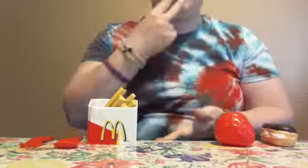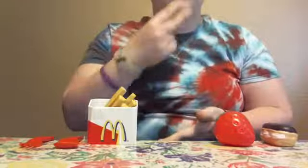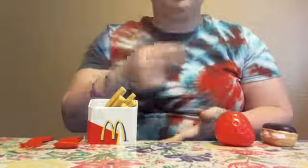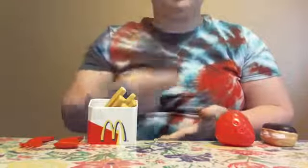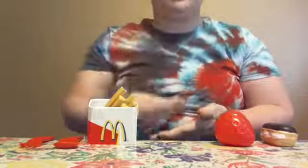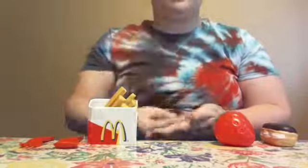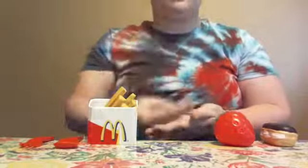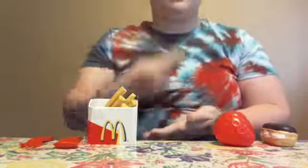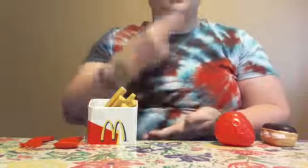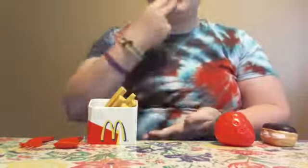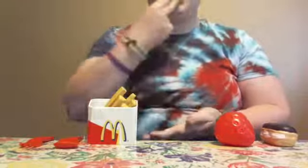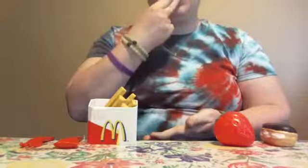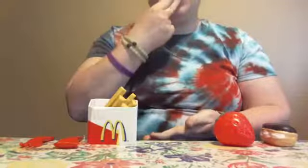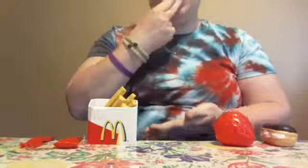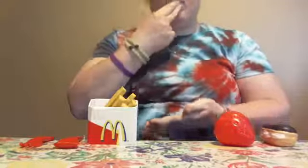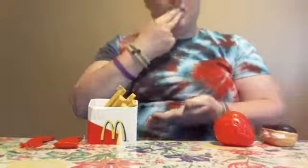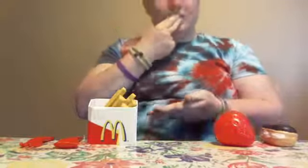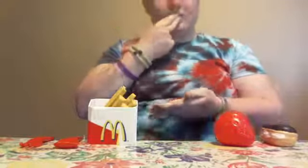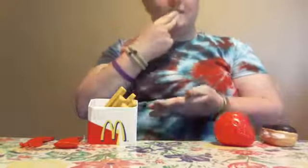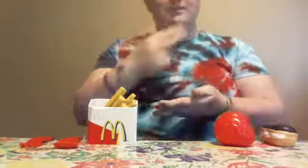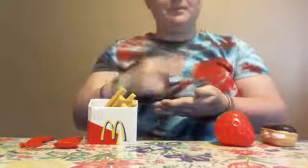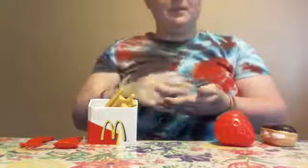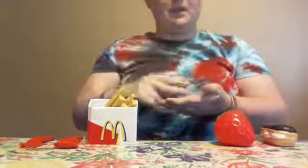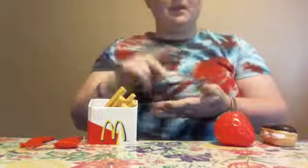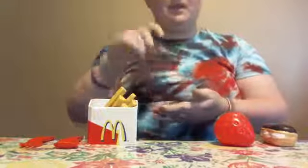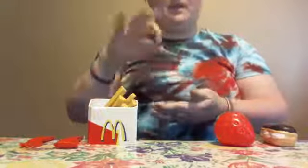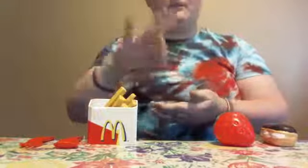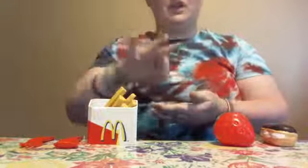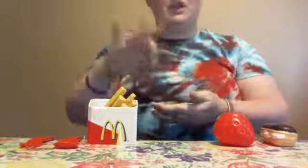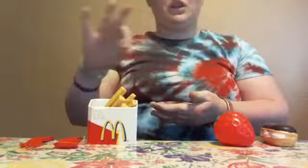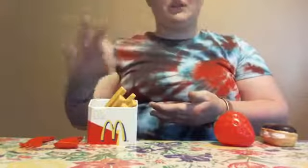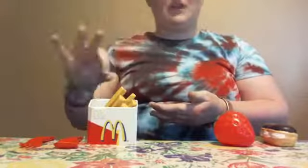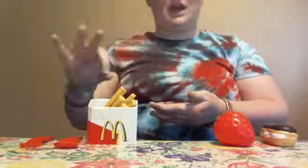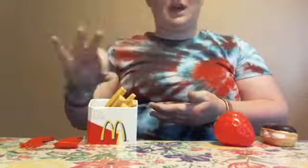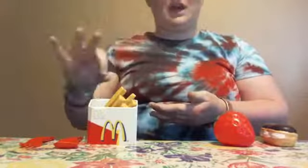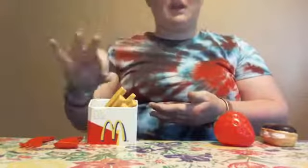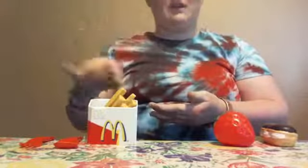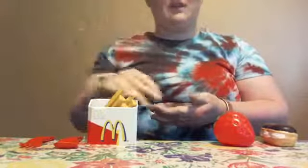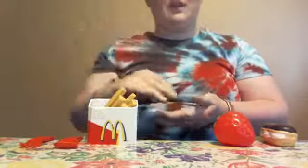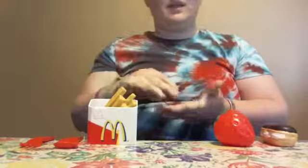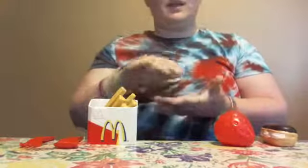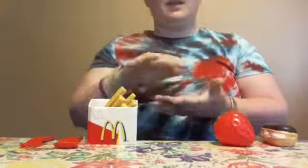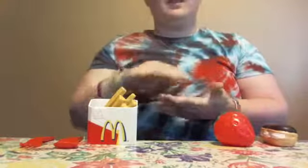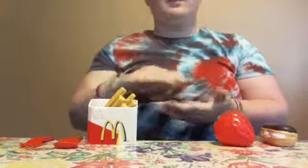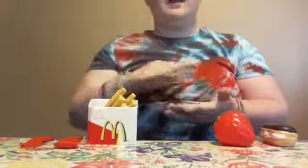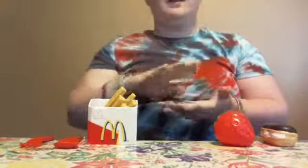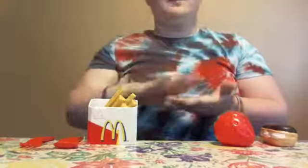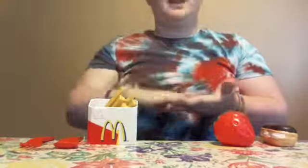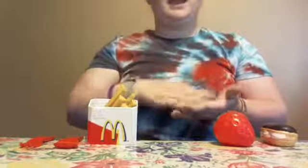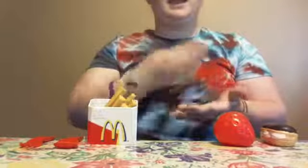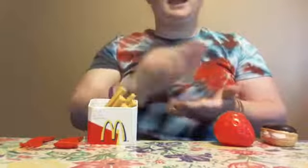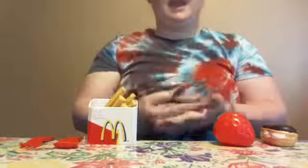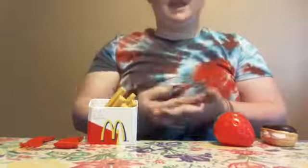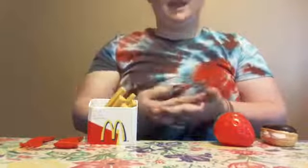fork, the spoon, the French fries, the